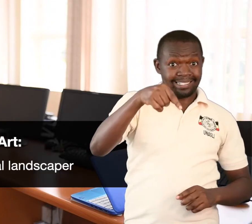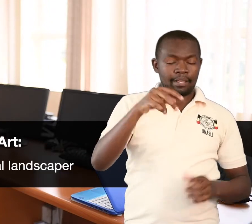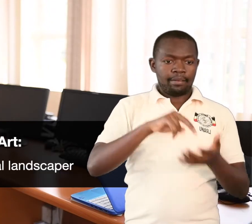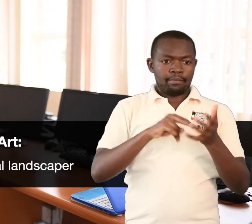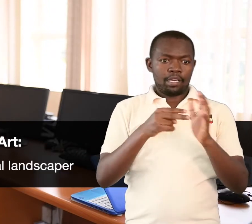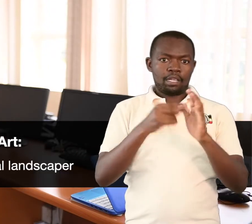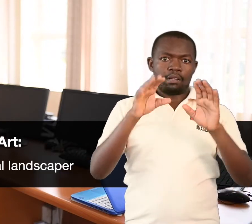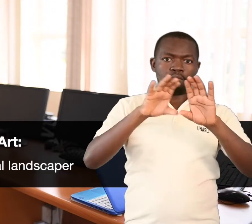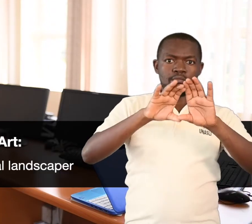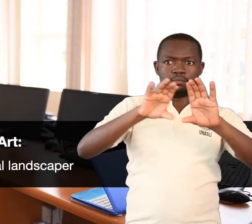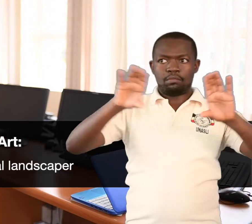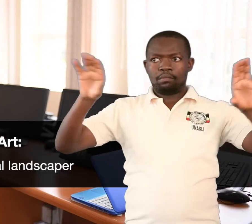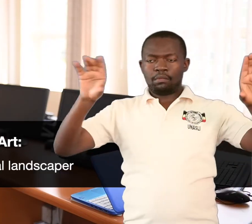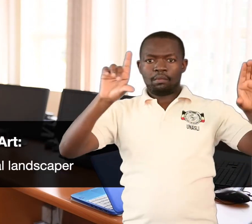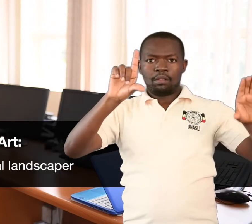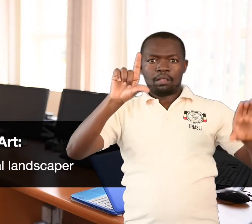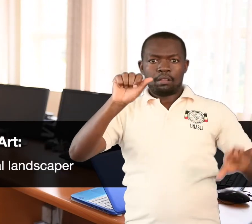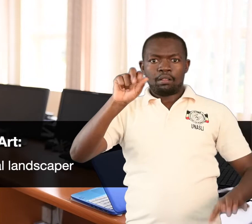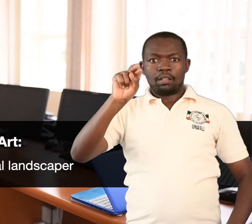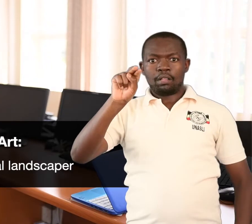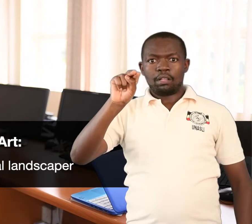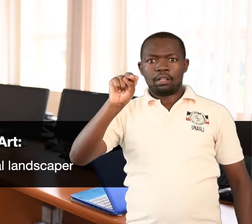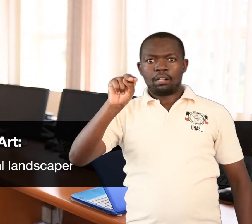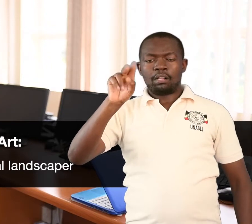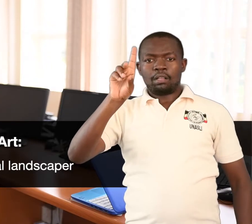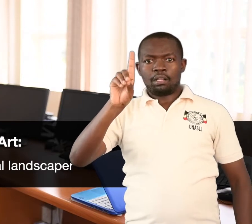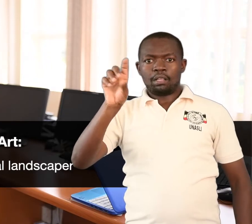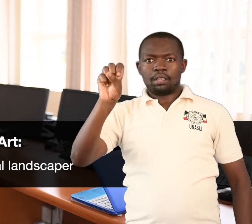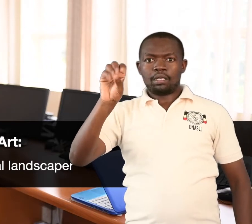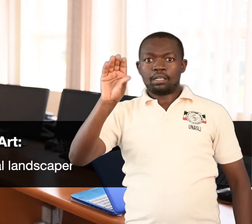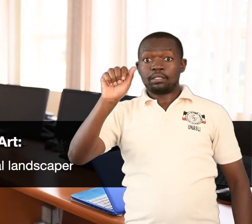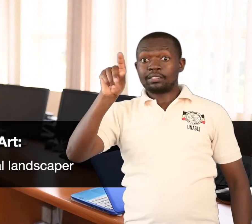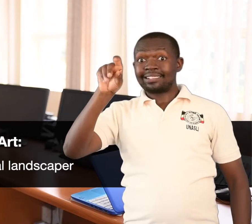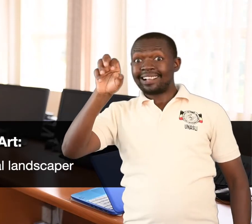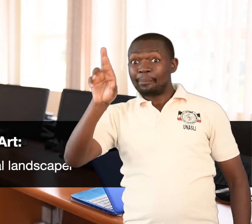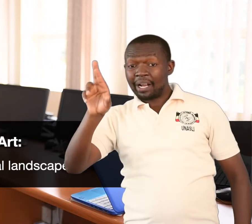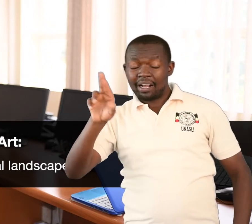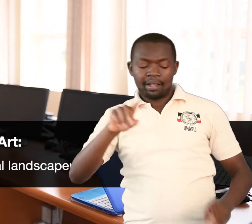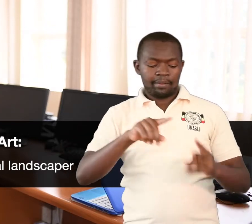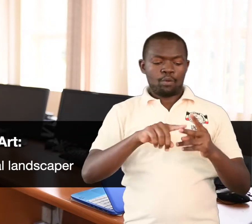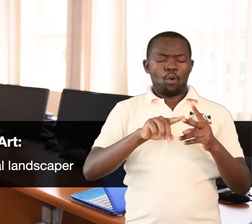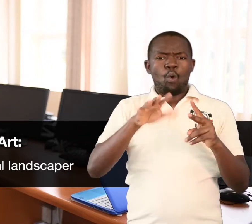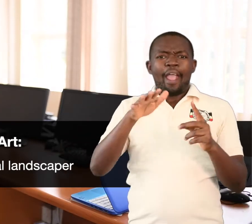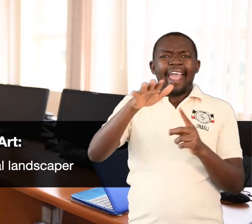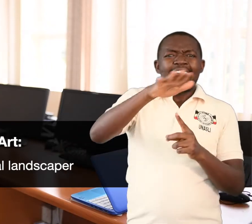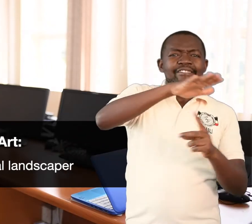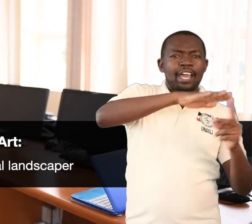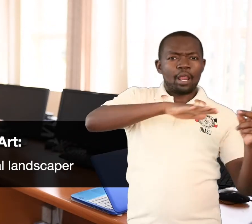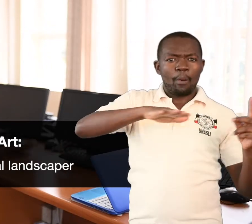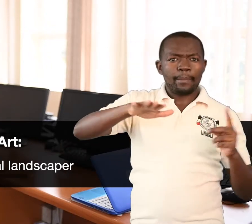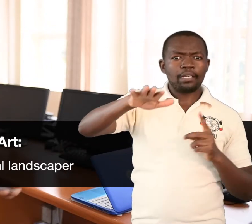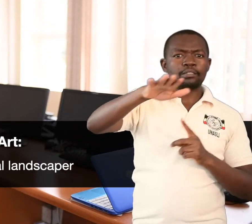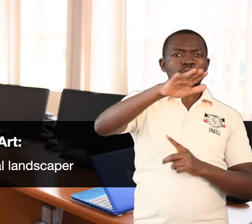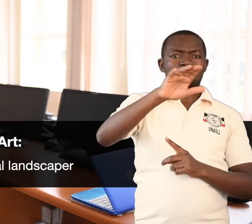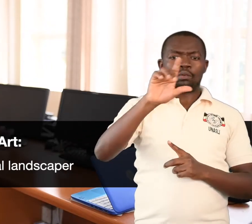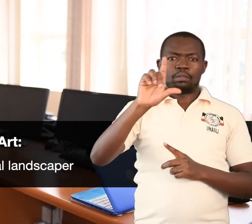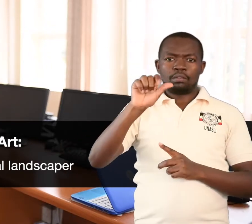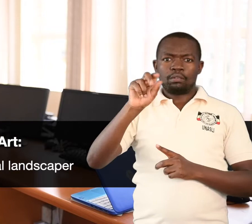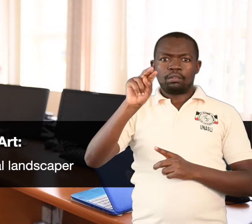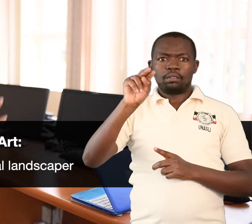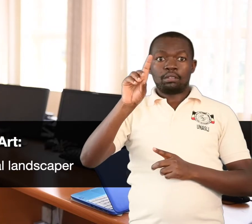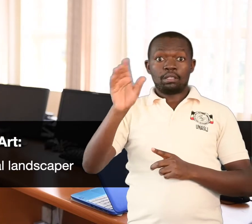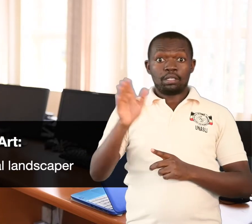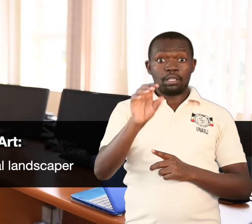landscaper. He becomes an environmental landscaper. Looks at